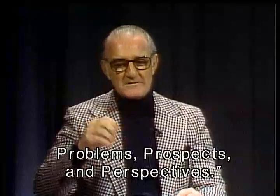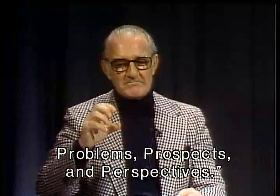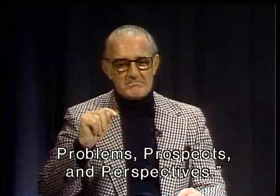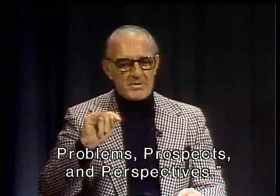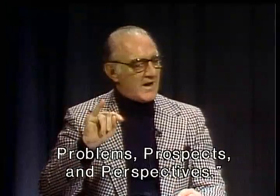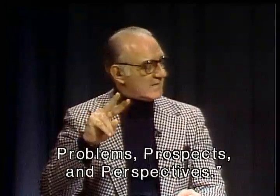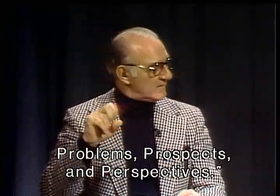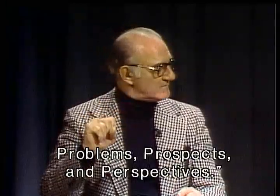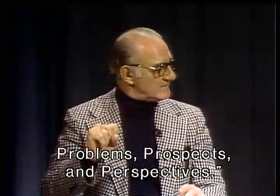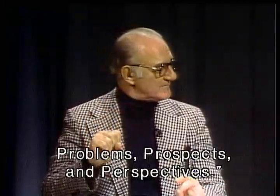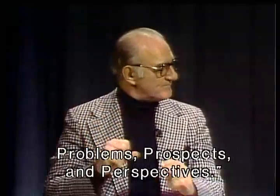perspectives.